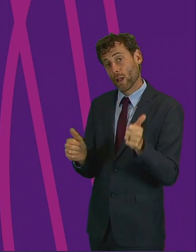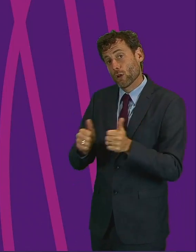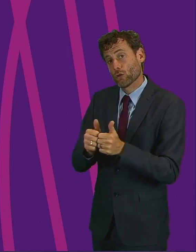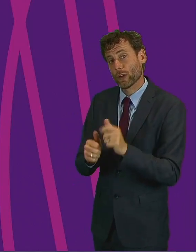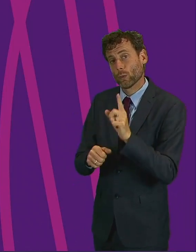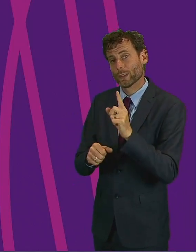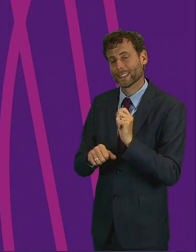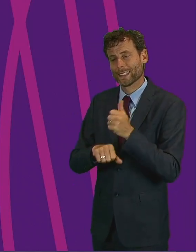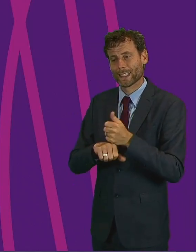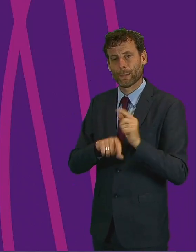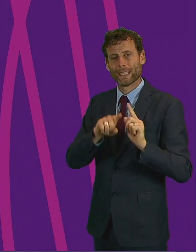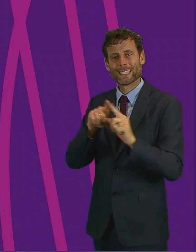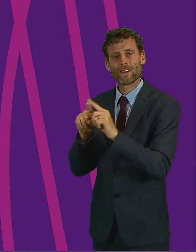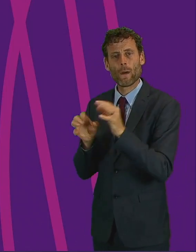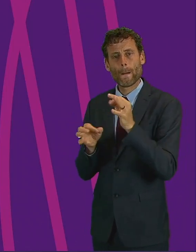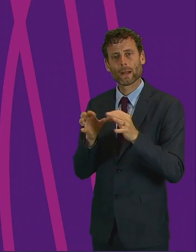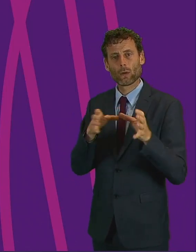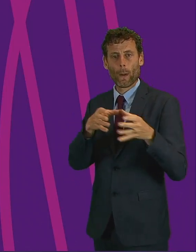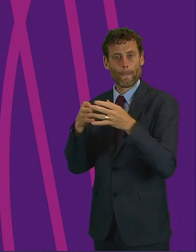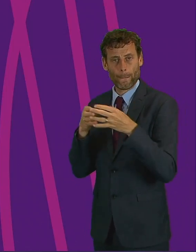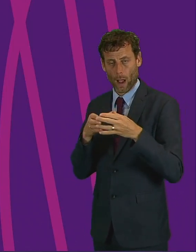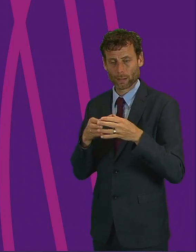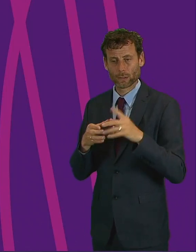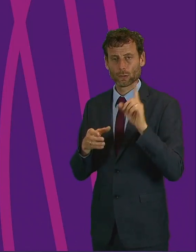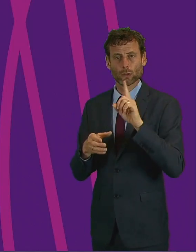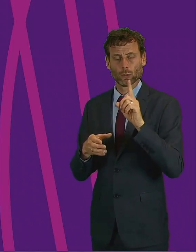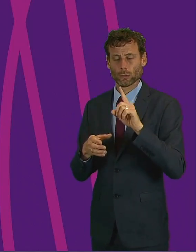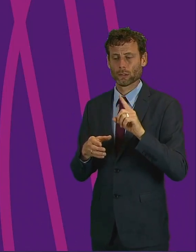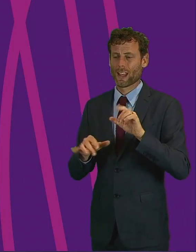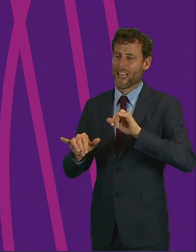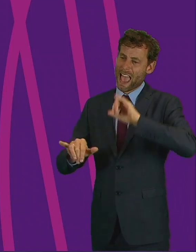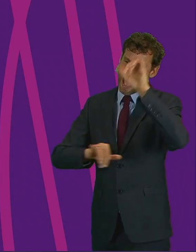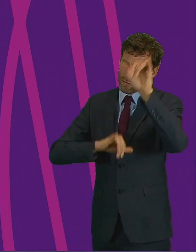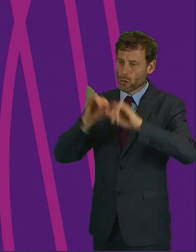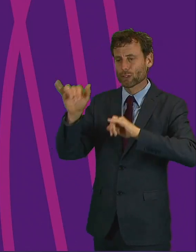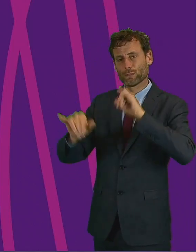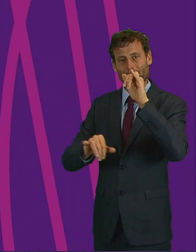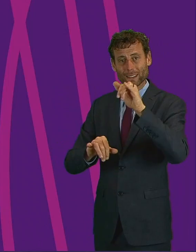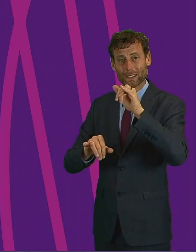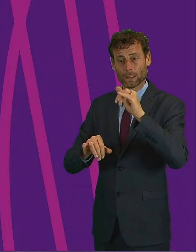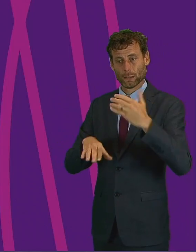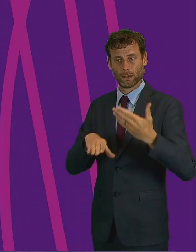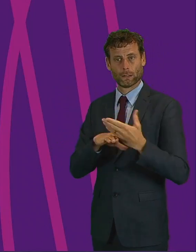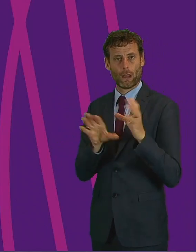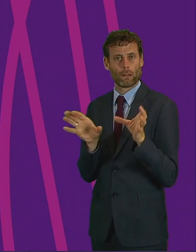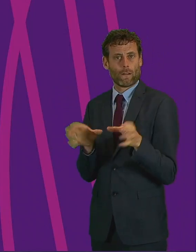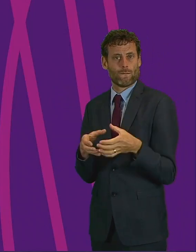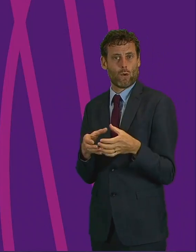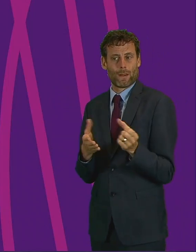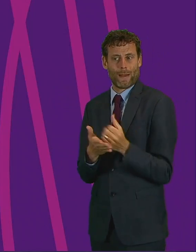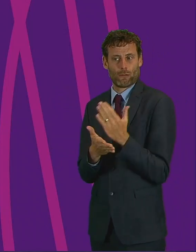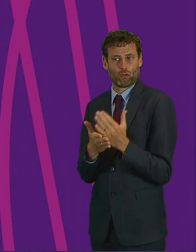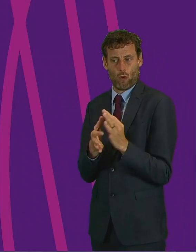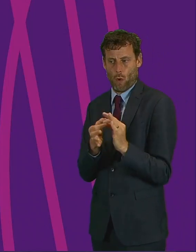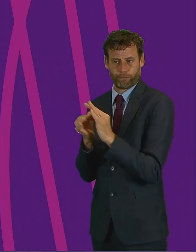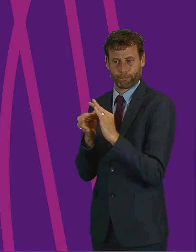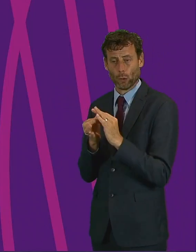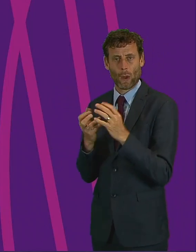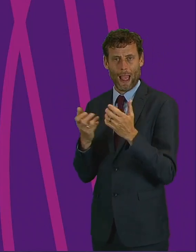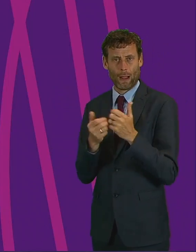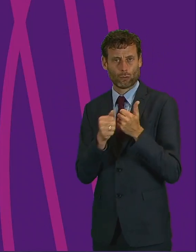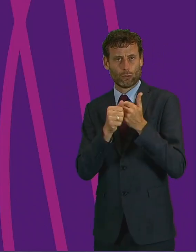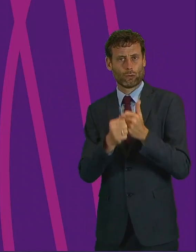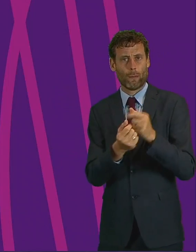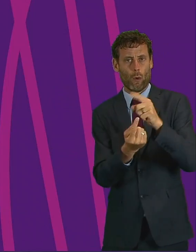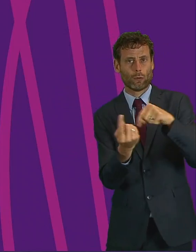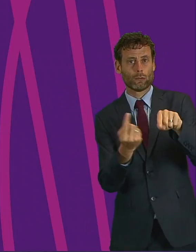a cross-party aerospace and aviation task force to ensure there is a coordinated collective approach to support these sectors and